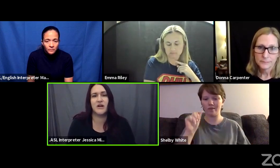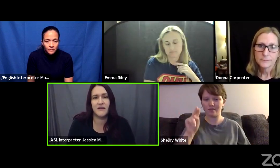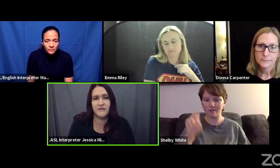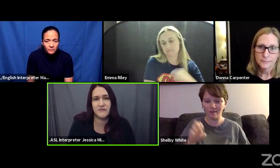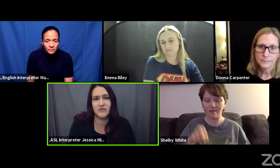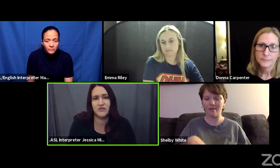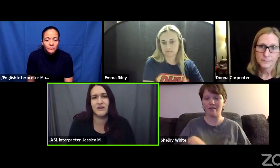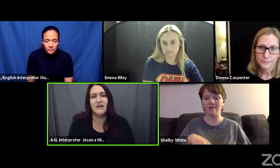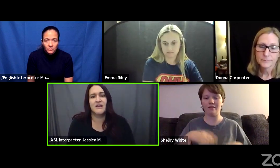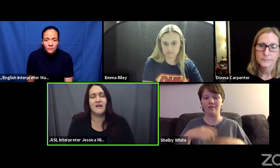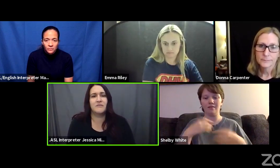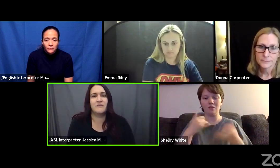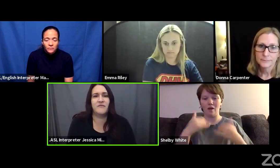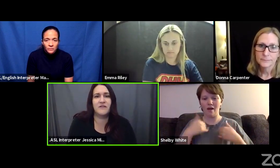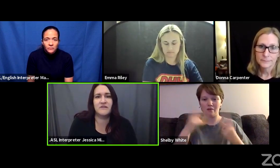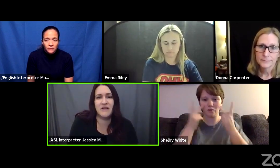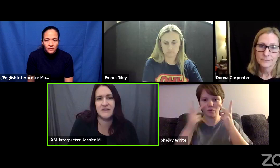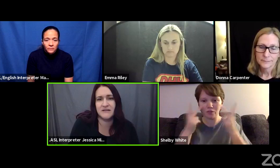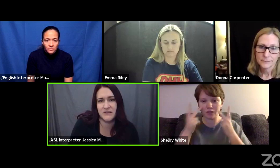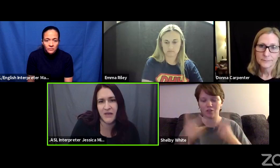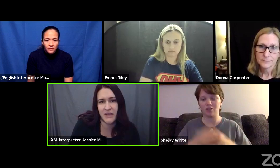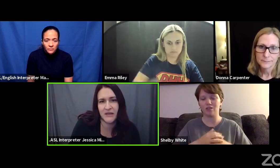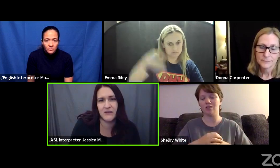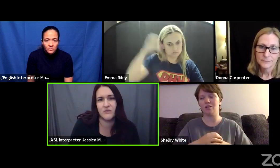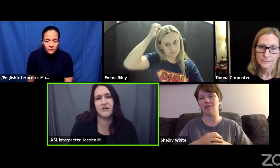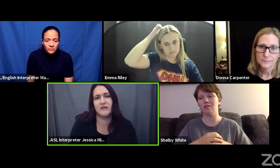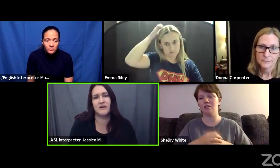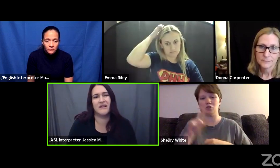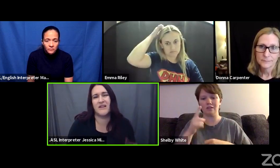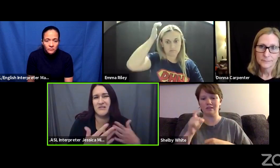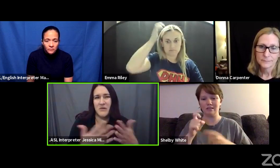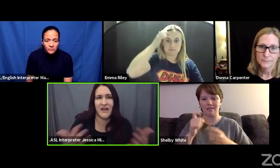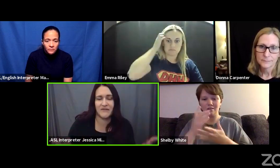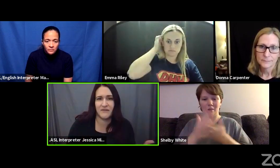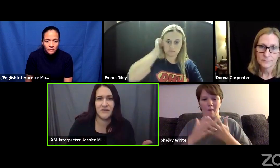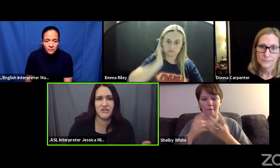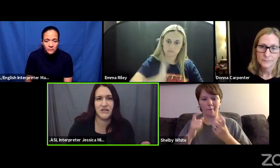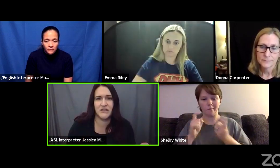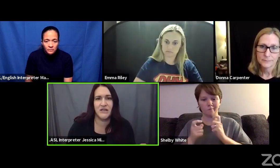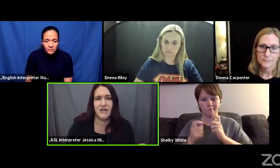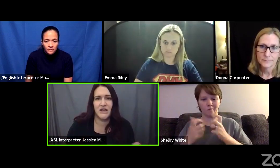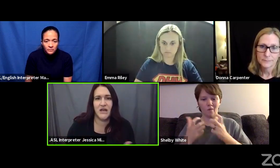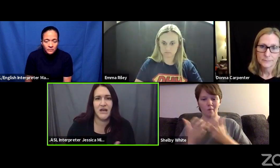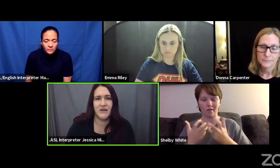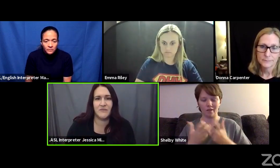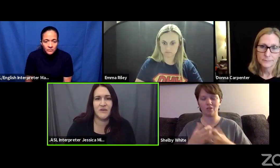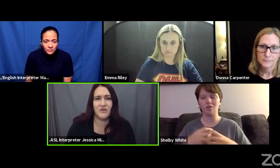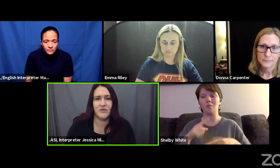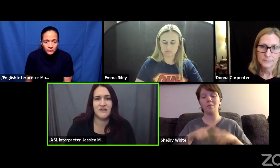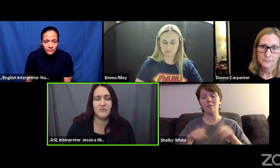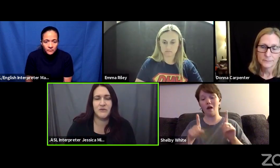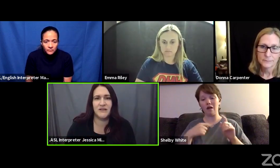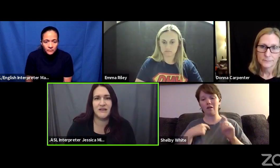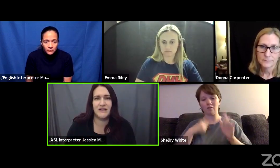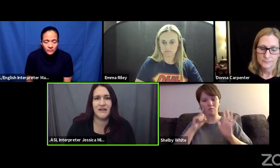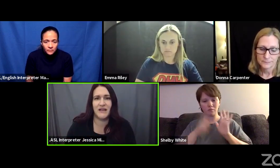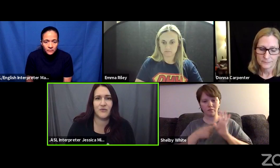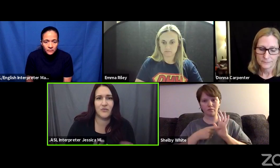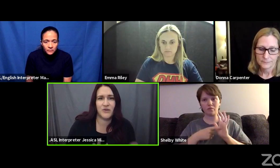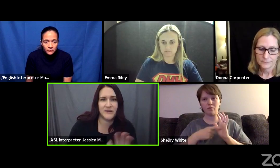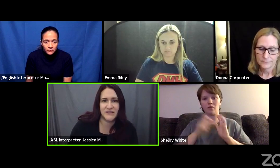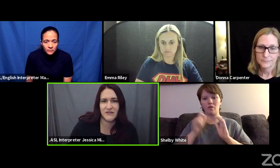can't drive as much or feel not as independent, or if I don't have that vision, that's